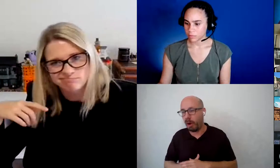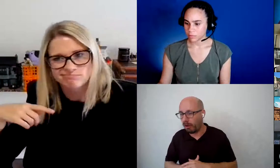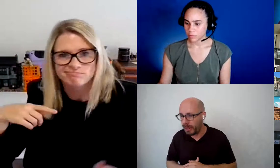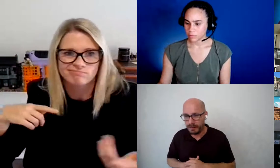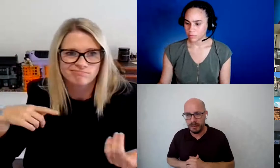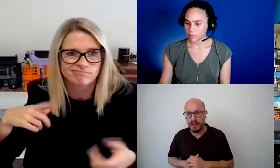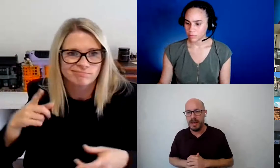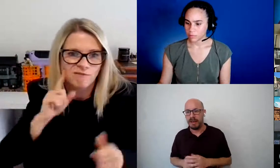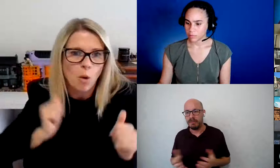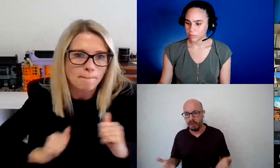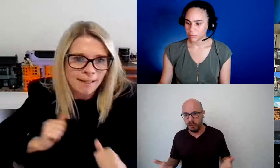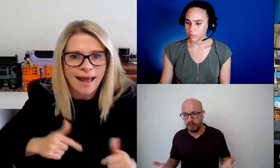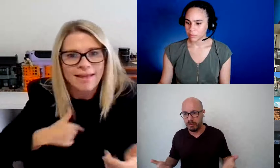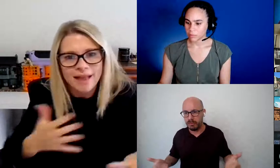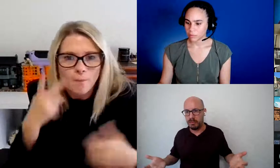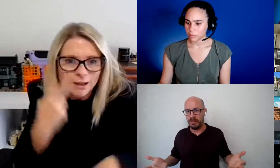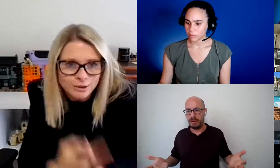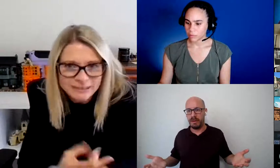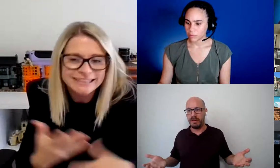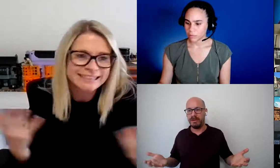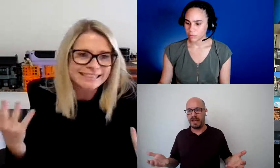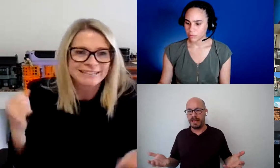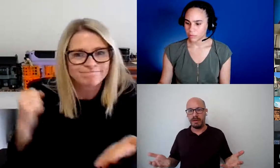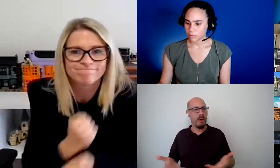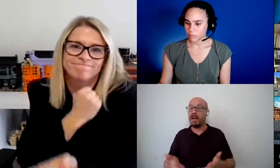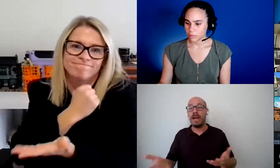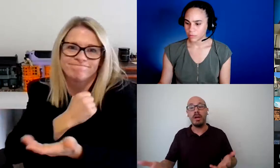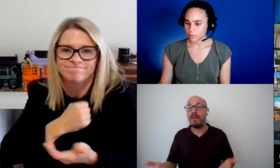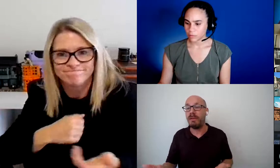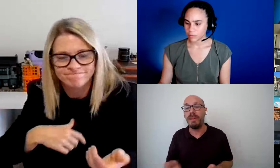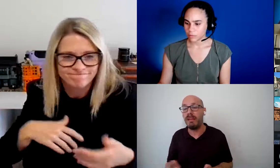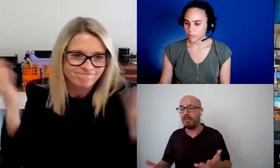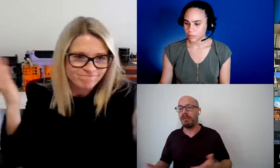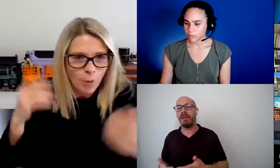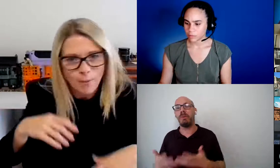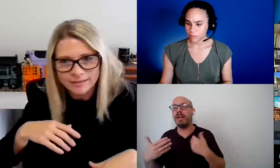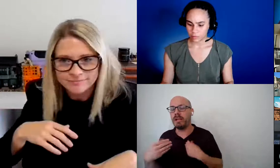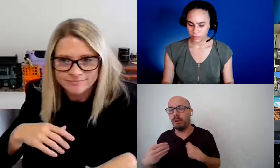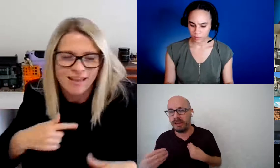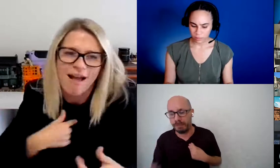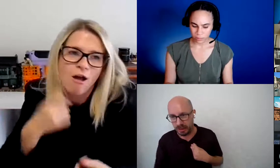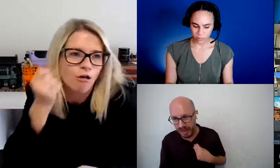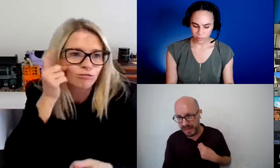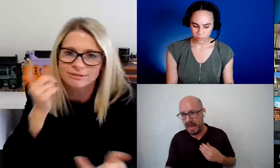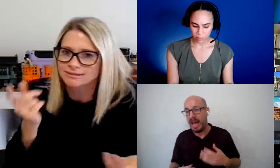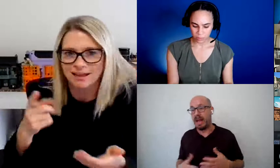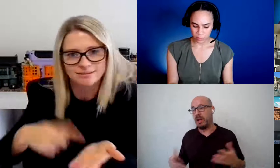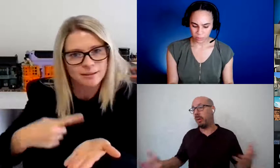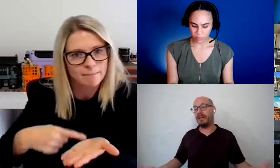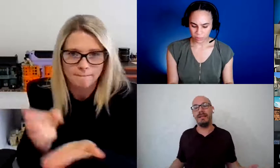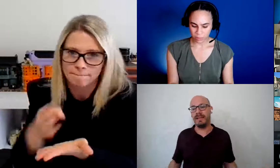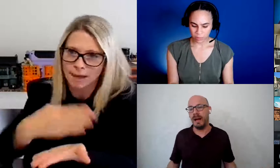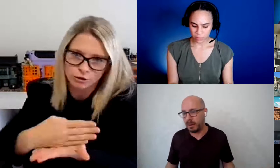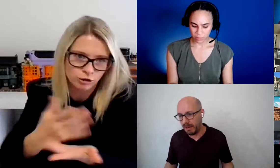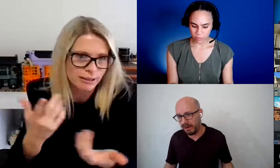do it. Sorry. And so, you know, it's like, it could be something as simple as like wanting to go see a play and knowing that it's not going to